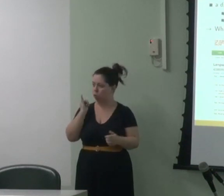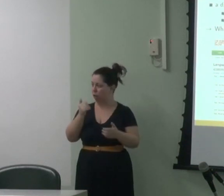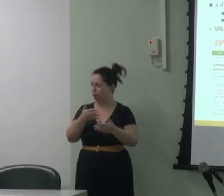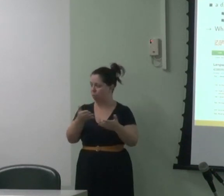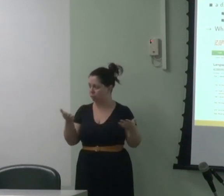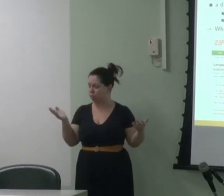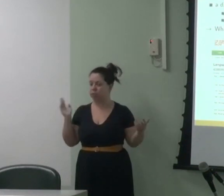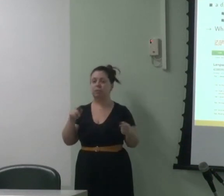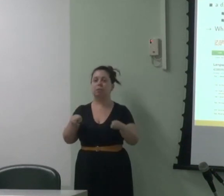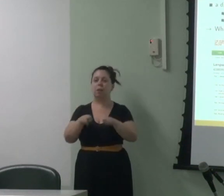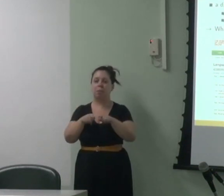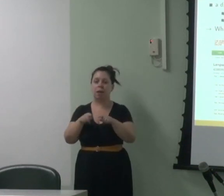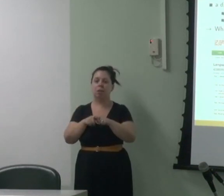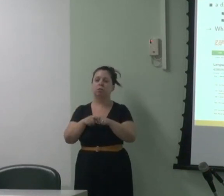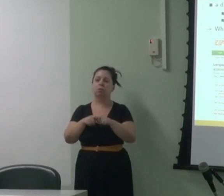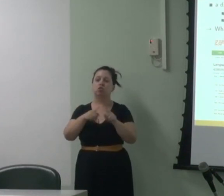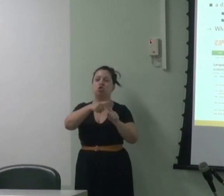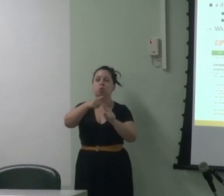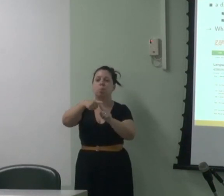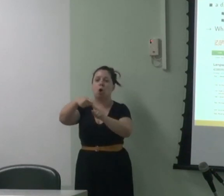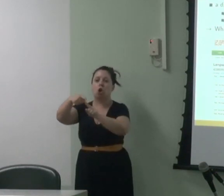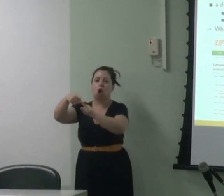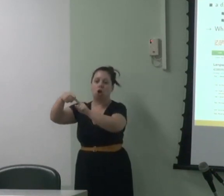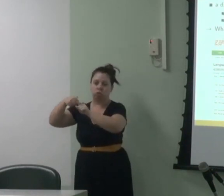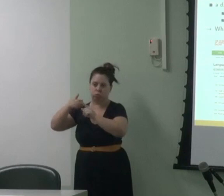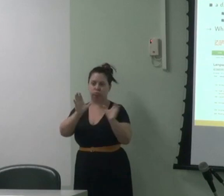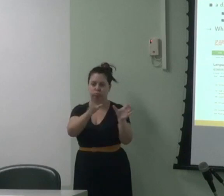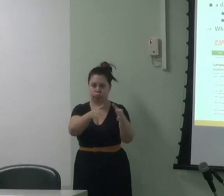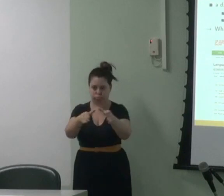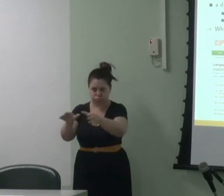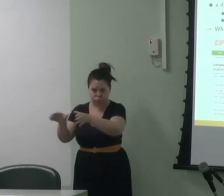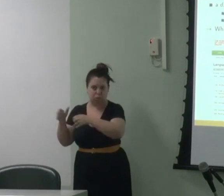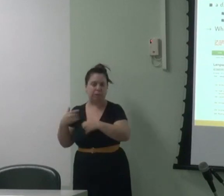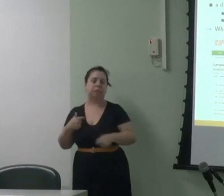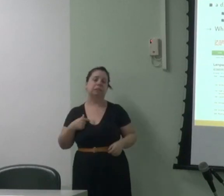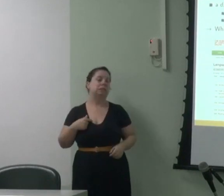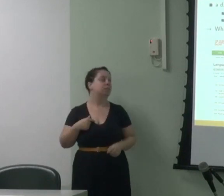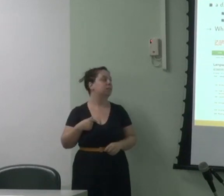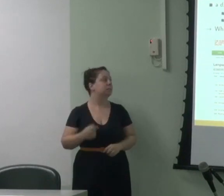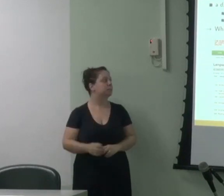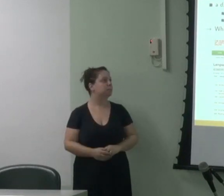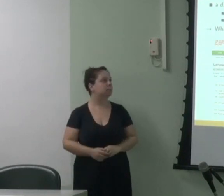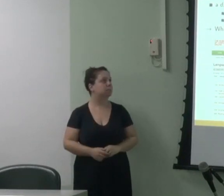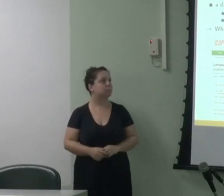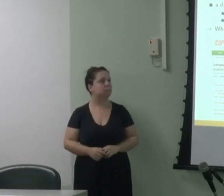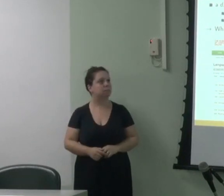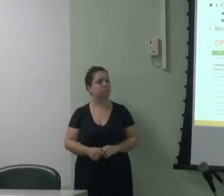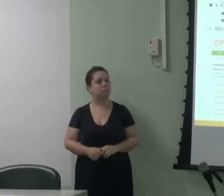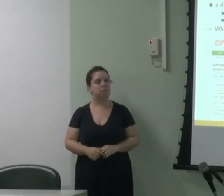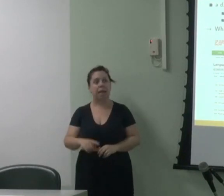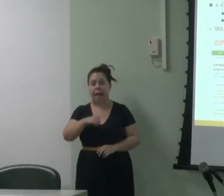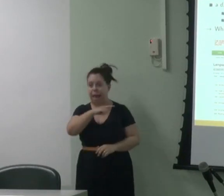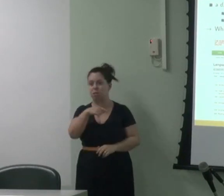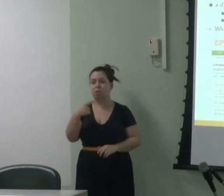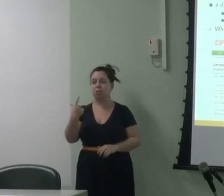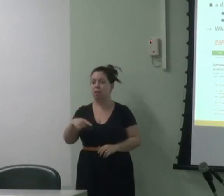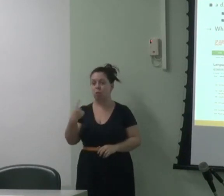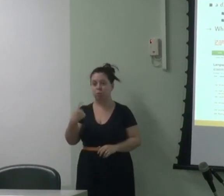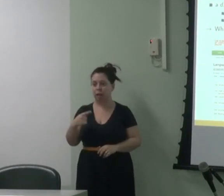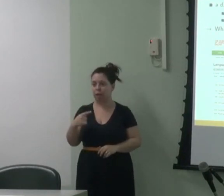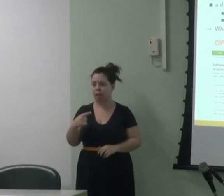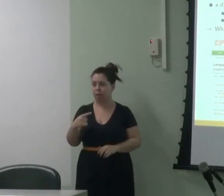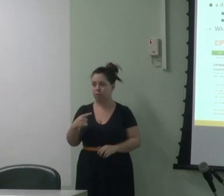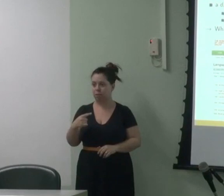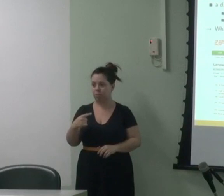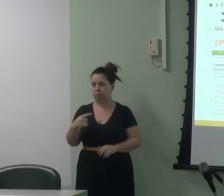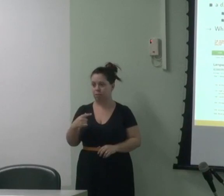typological databases. In contrast to corpora and lexical databases, they do not contain language material.